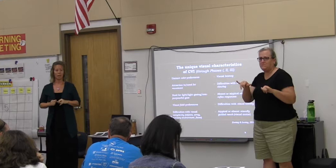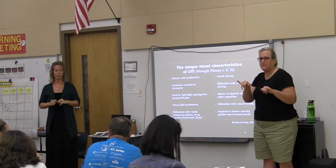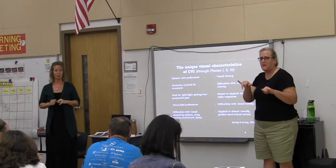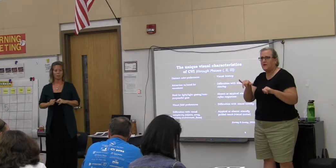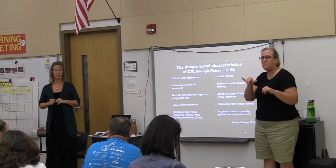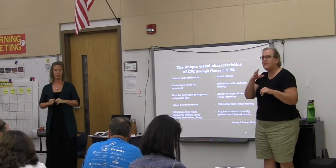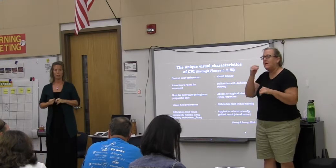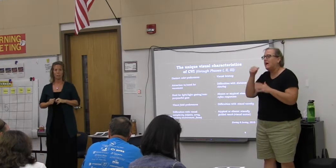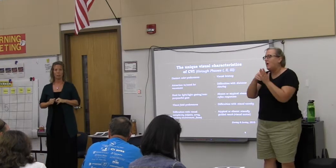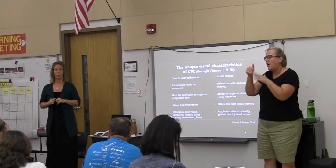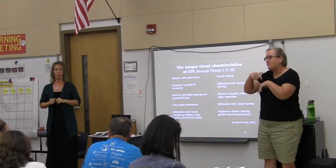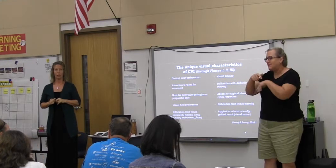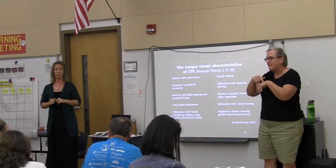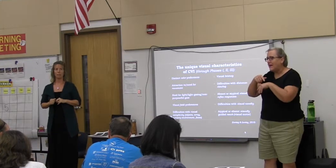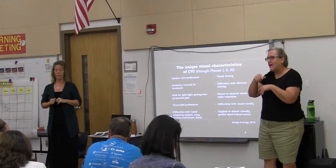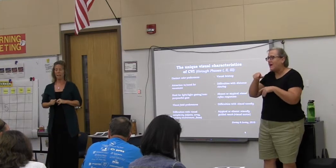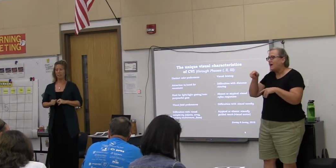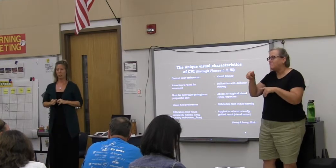kiddos,